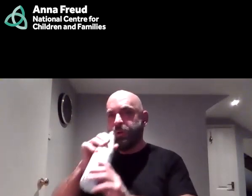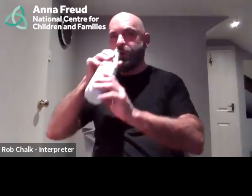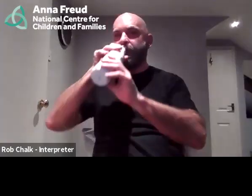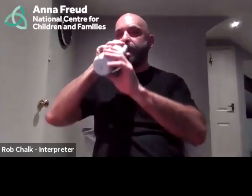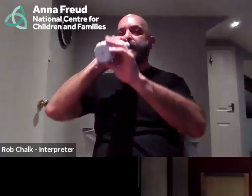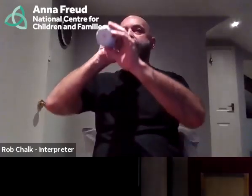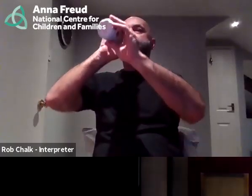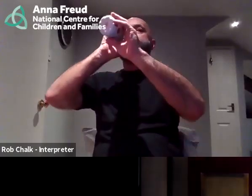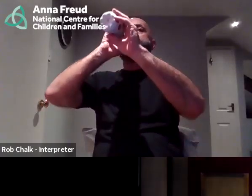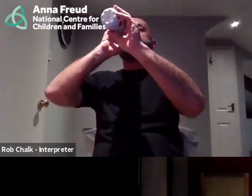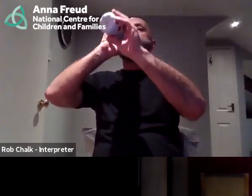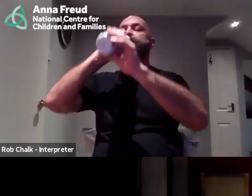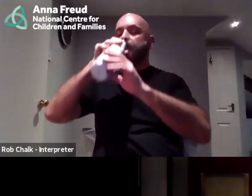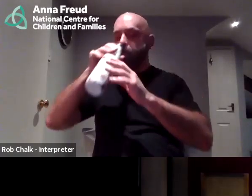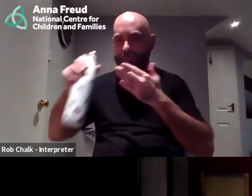Thank you.